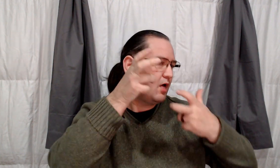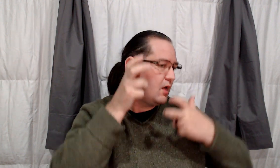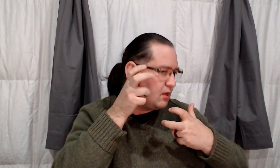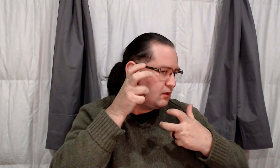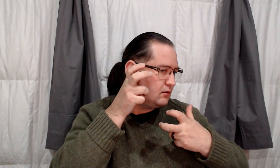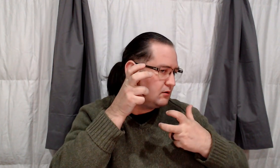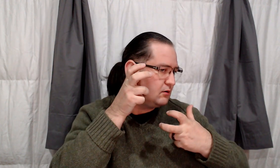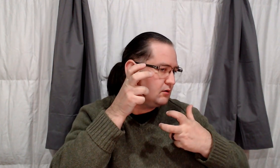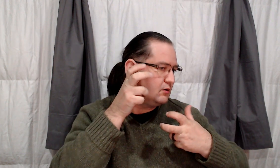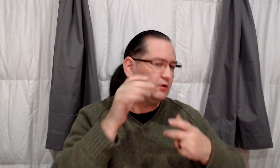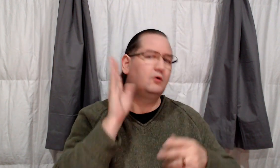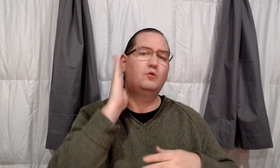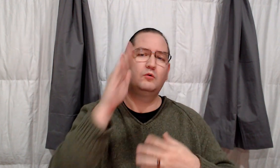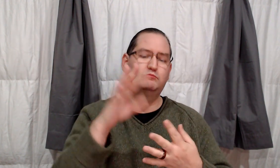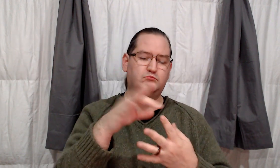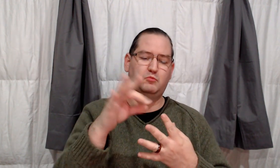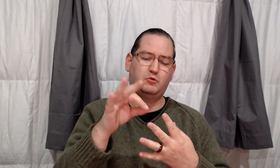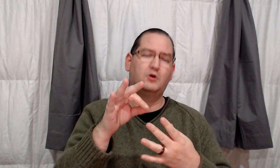you to free yourself forever.